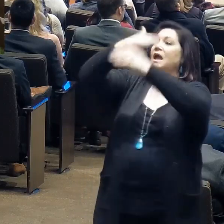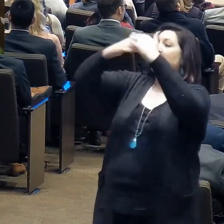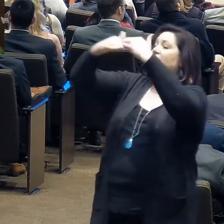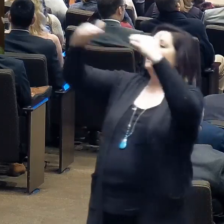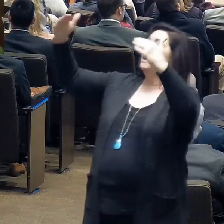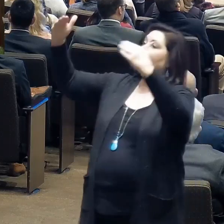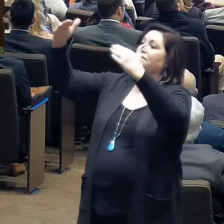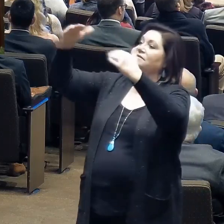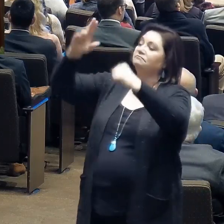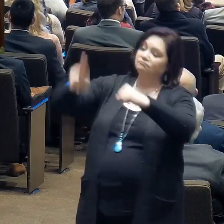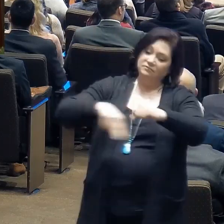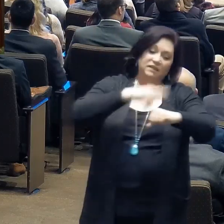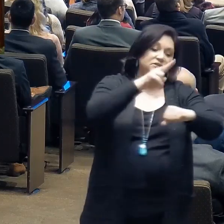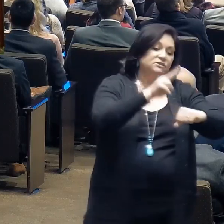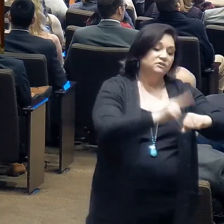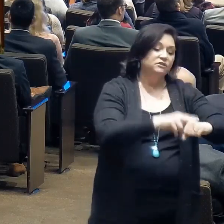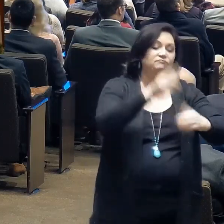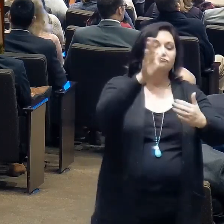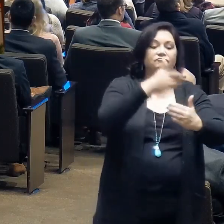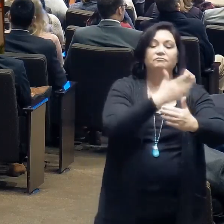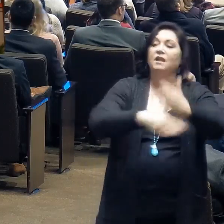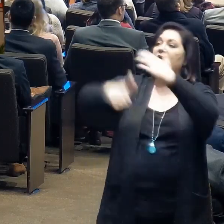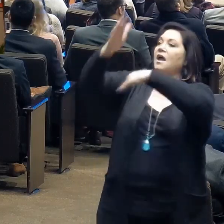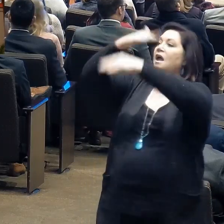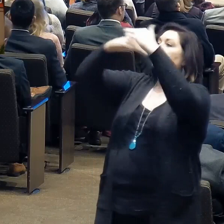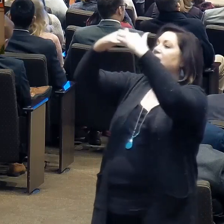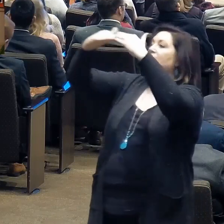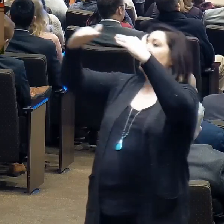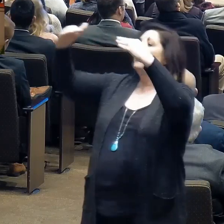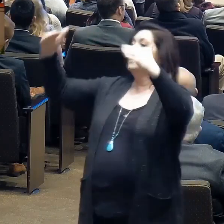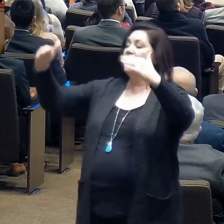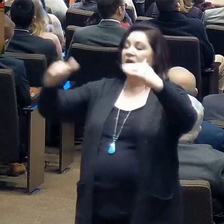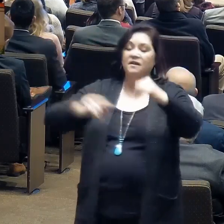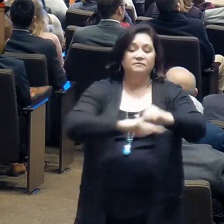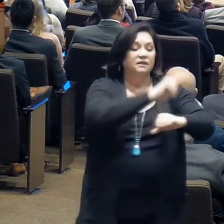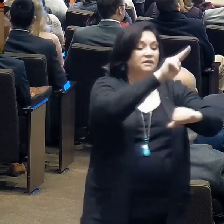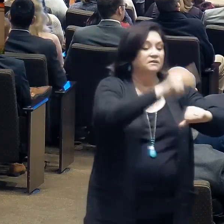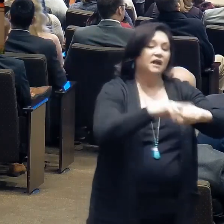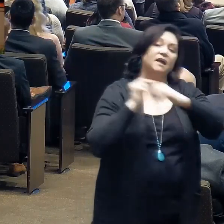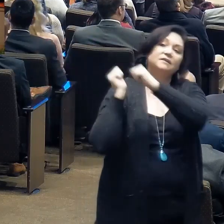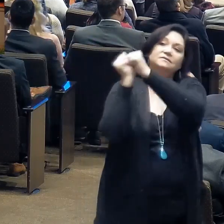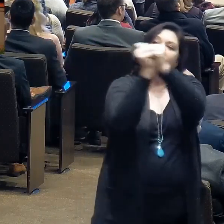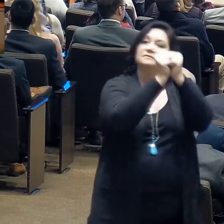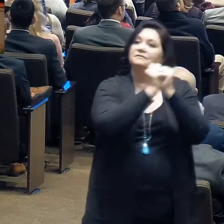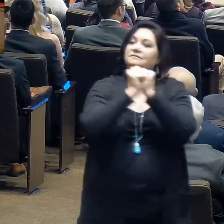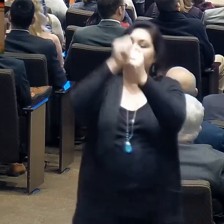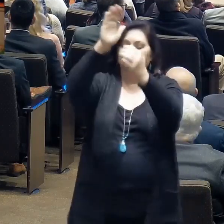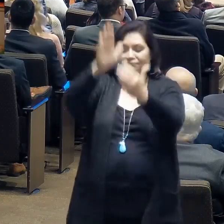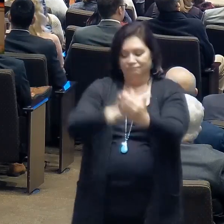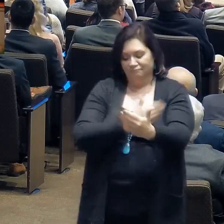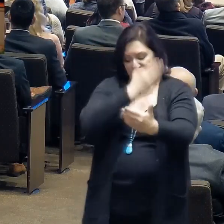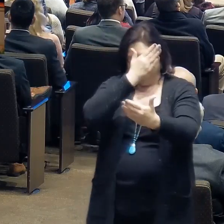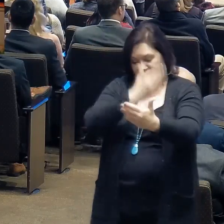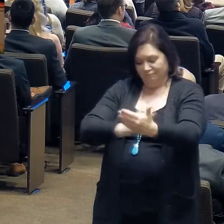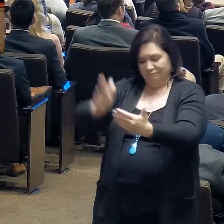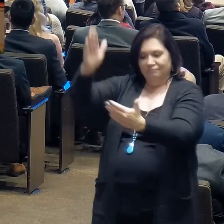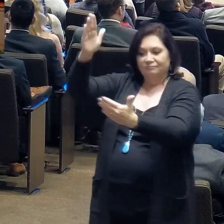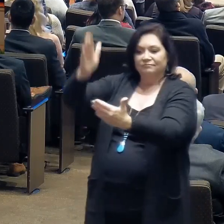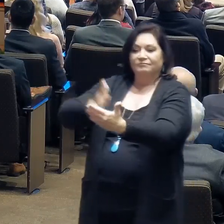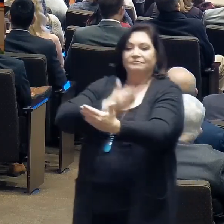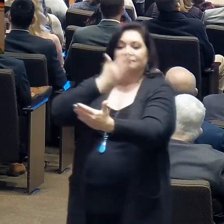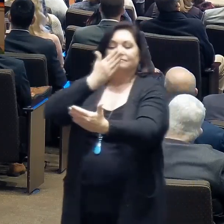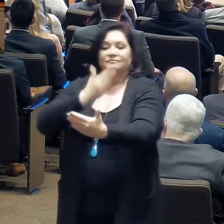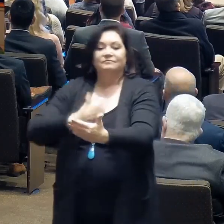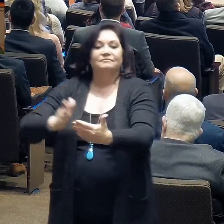heaven and nature sing And heaven, heaven, nature sing